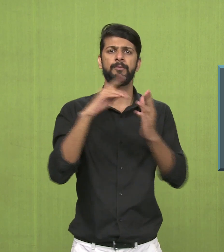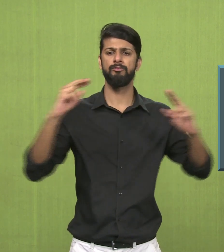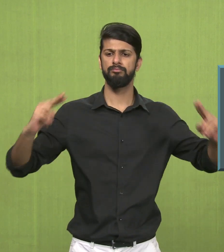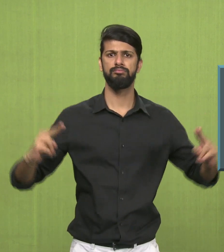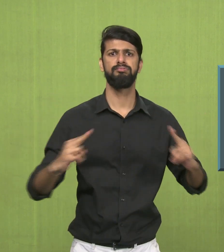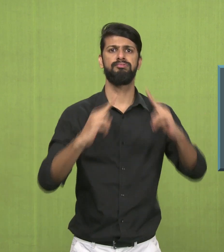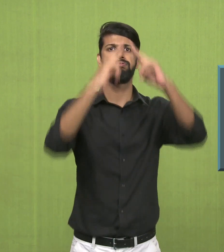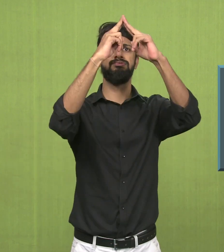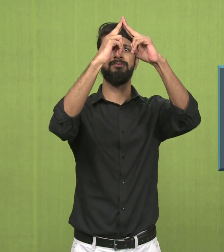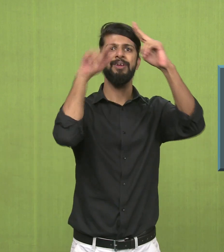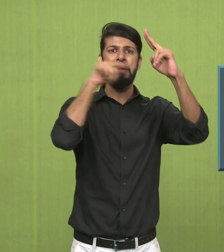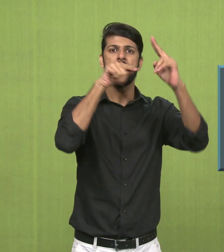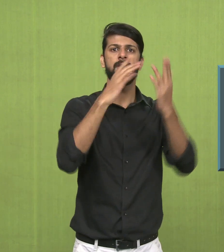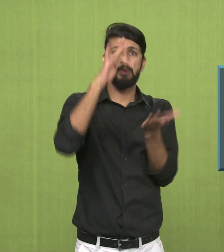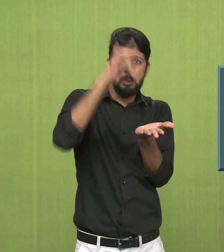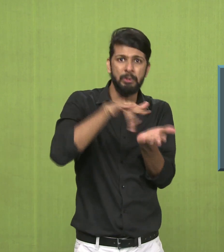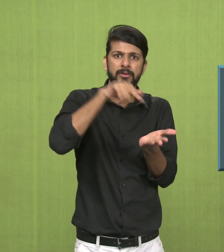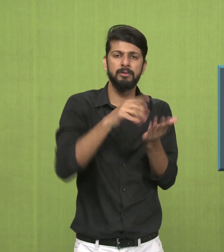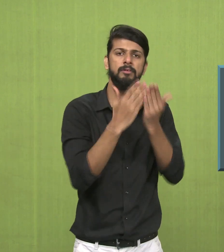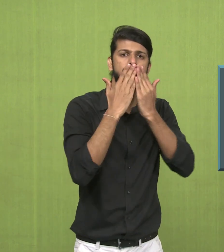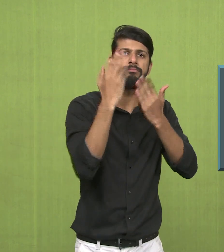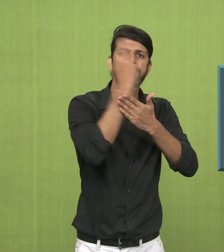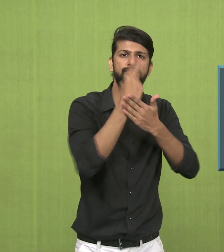Amrita Shergill studied art at Paris